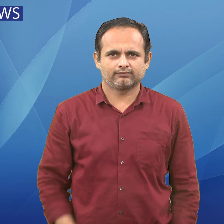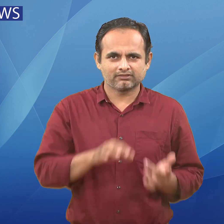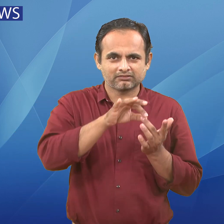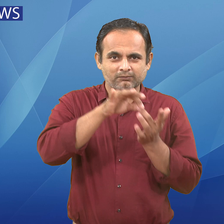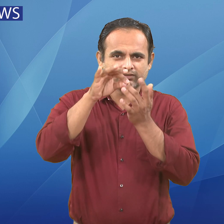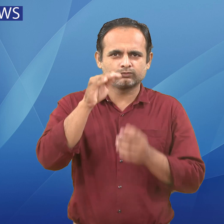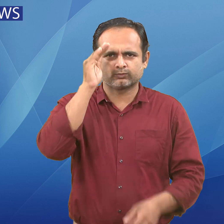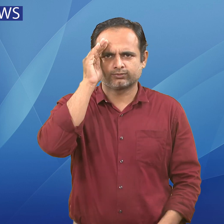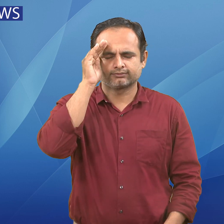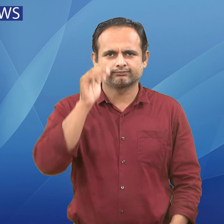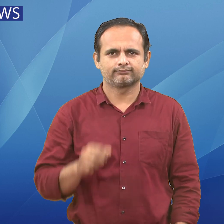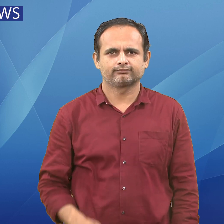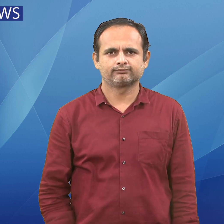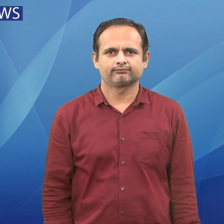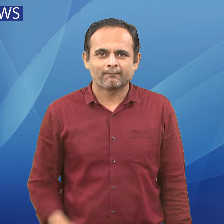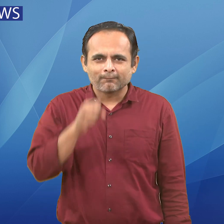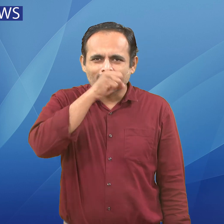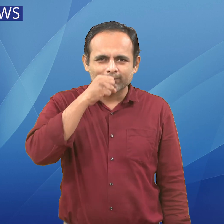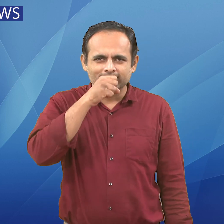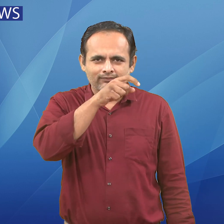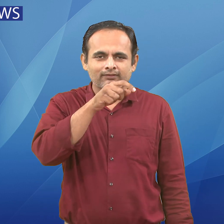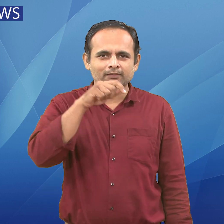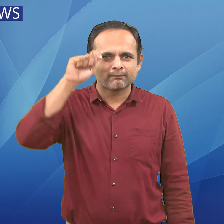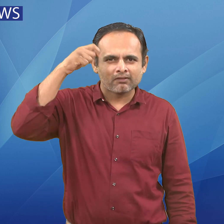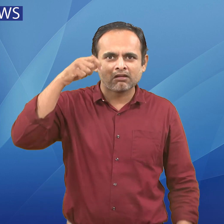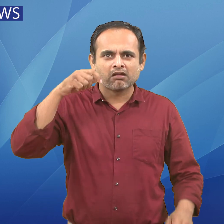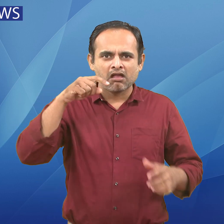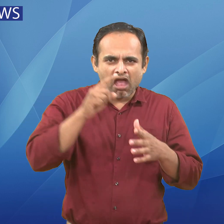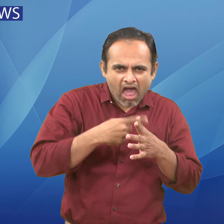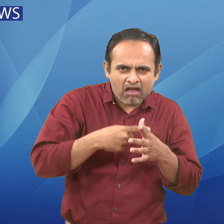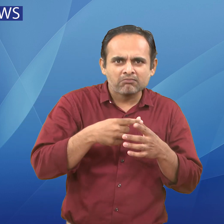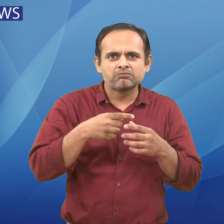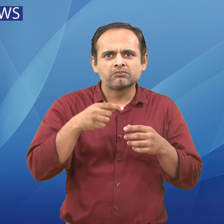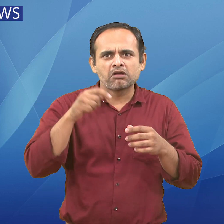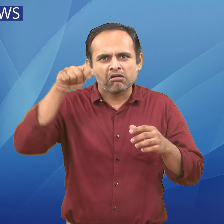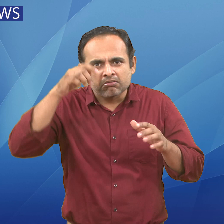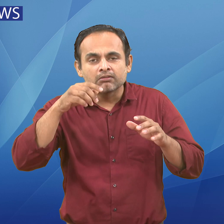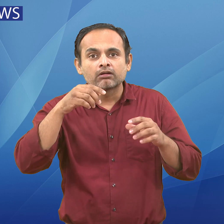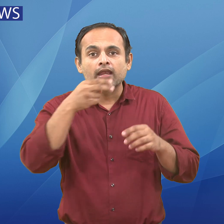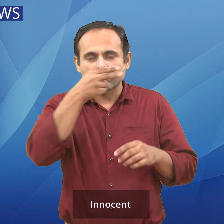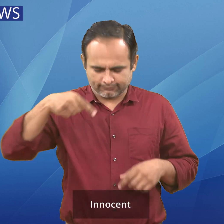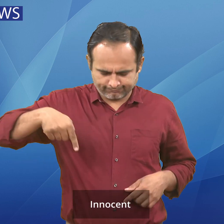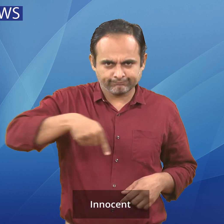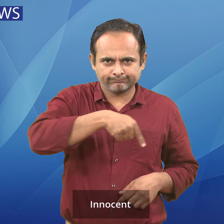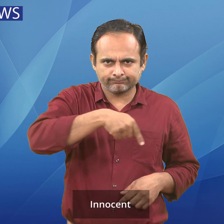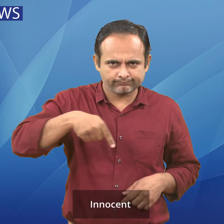Special news. Veteran Malayalam comedy actor and former Chalakudi MP Innocent passed away on March 26